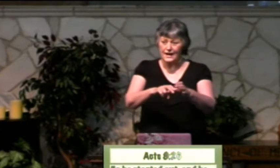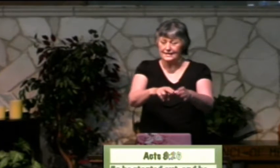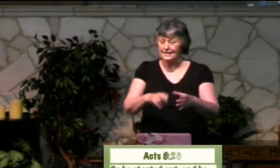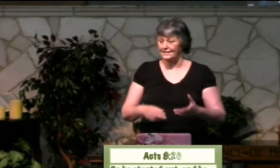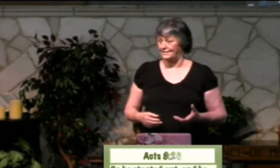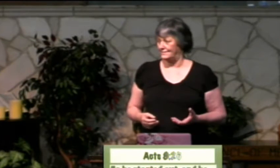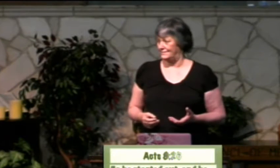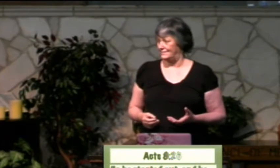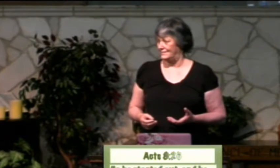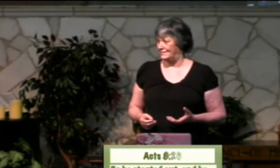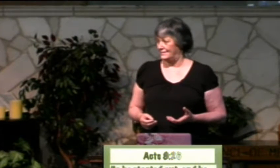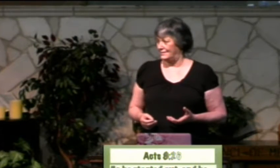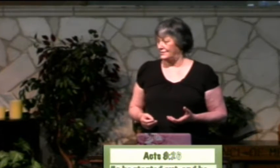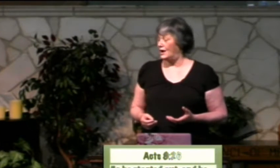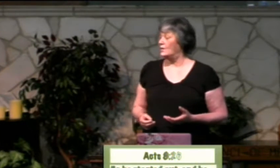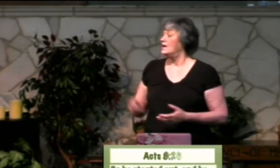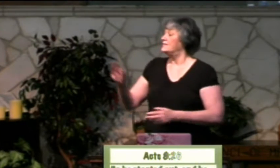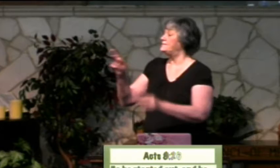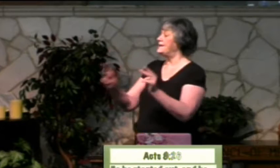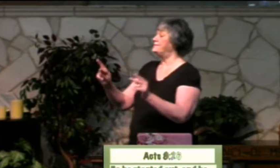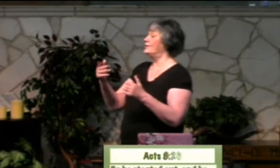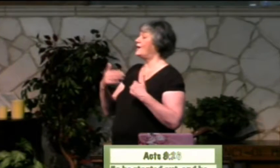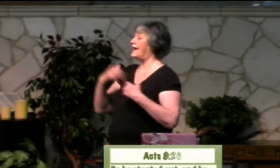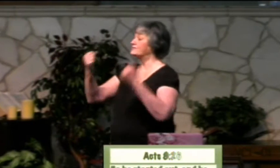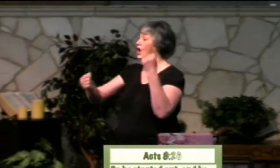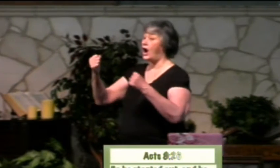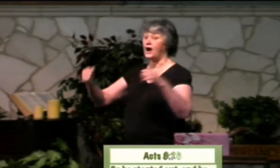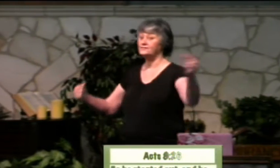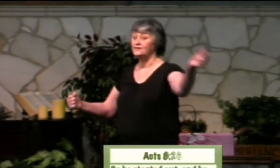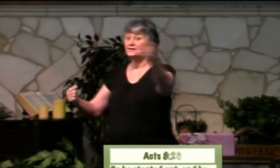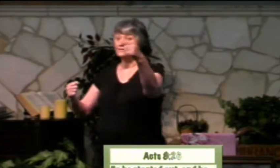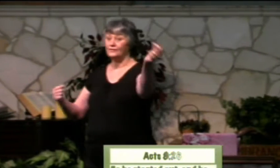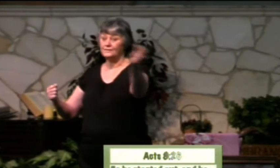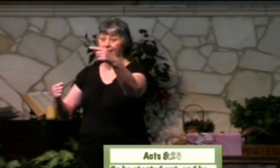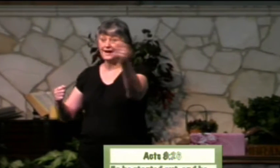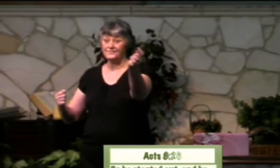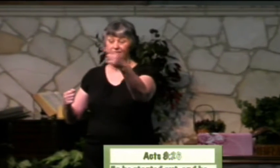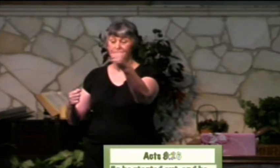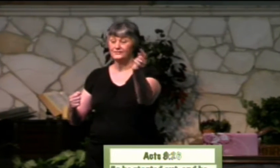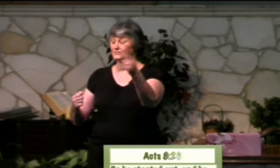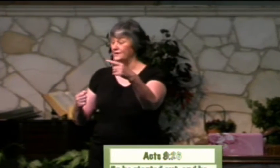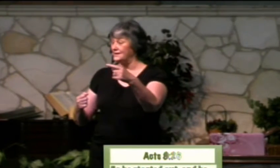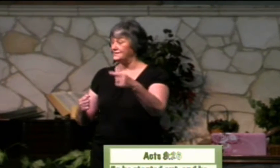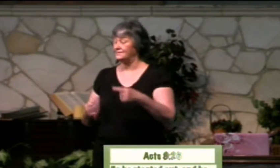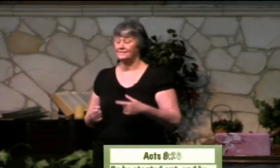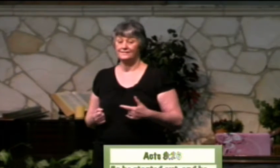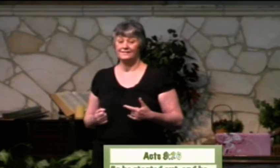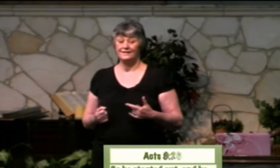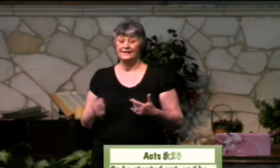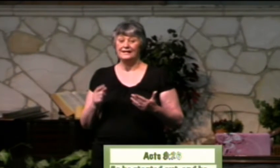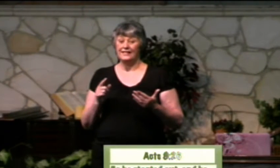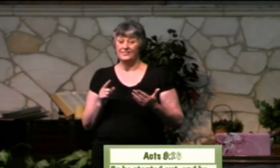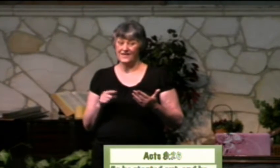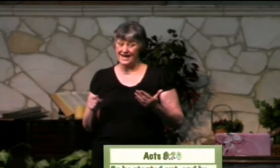riding. You know, the people who have cars going by out there on the street, they